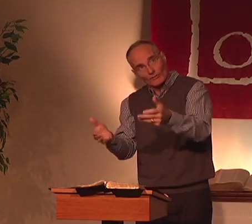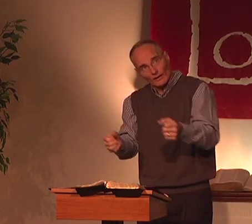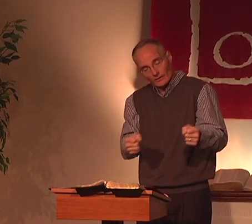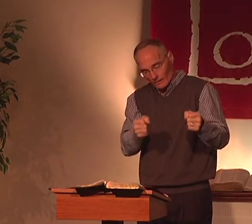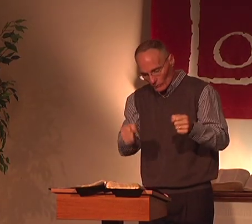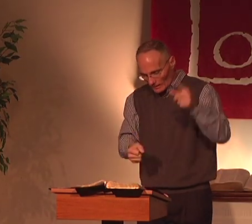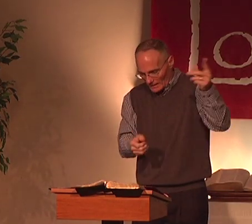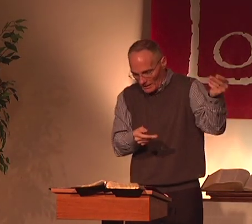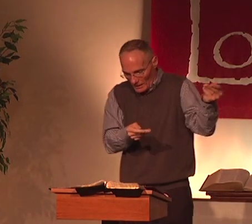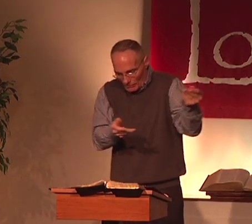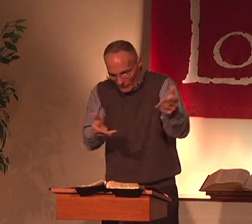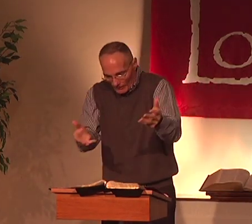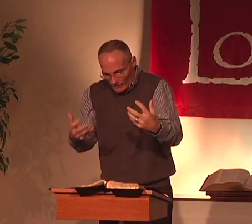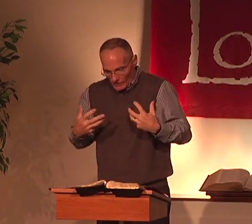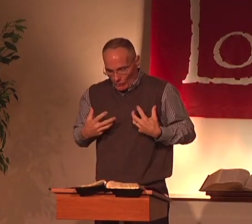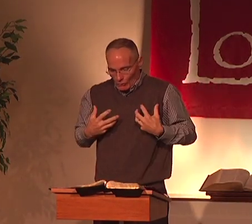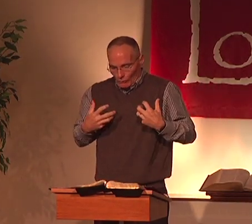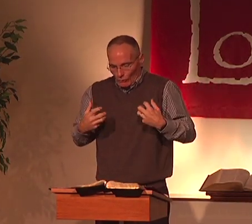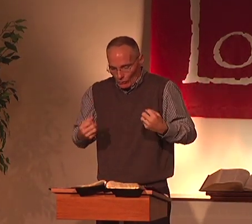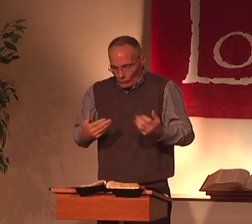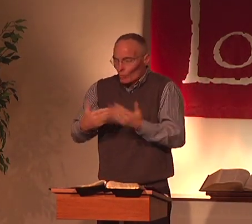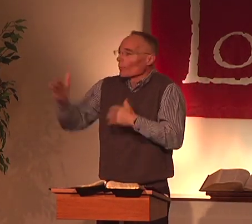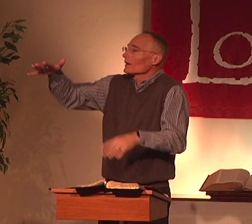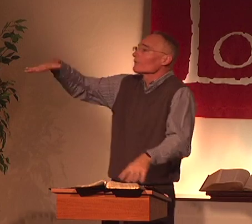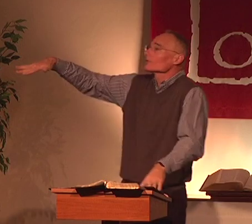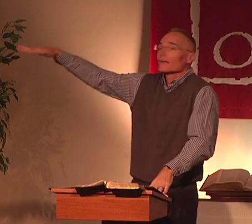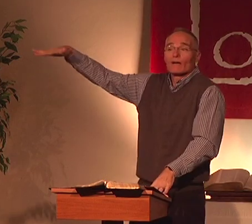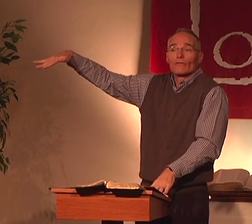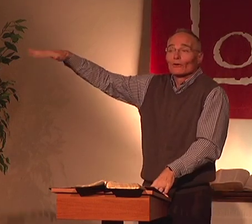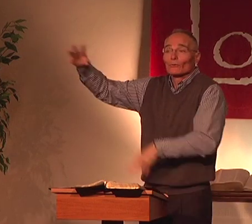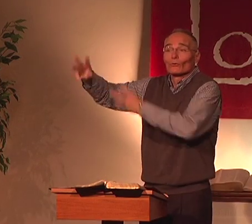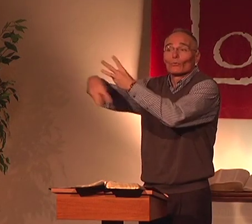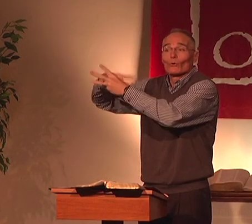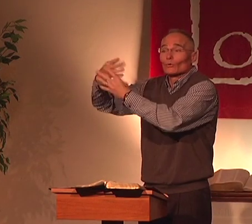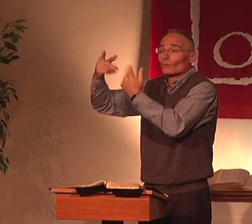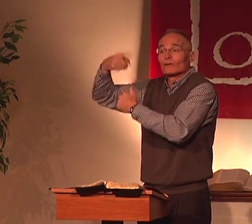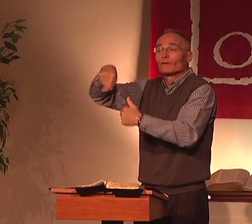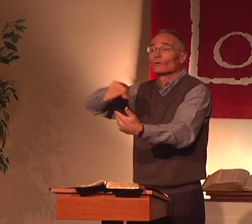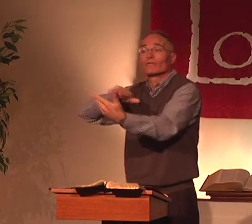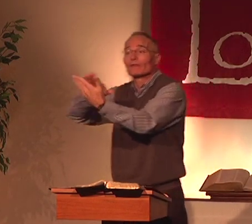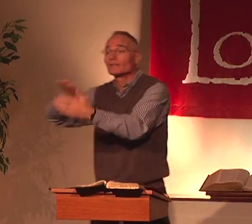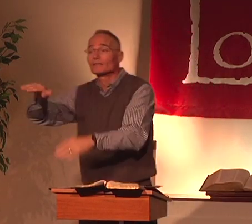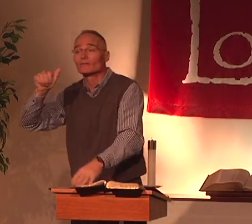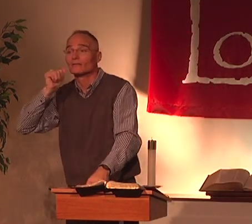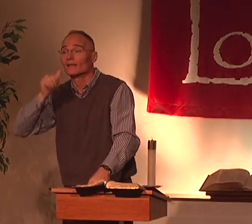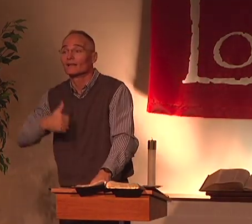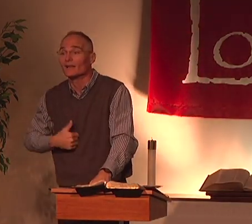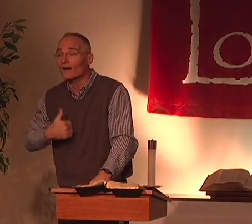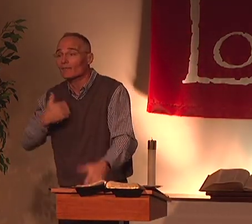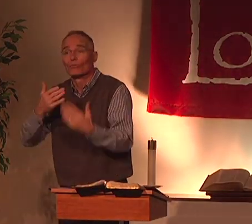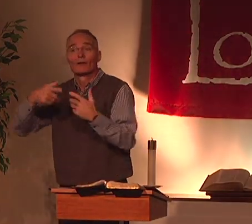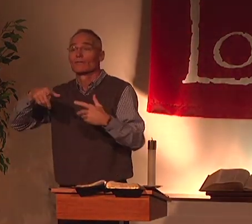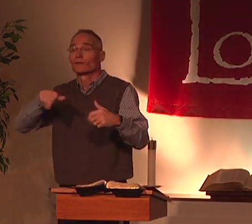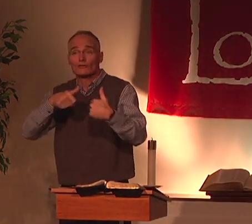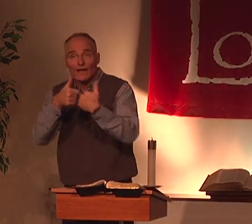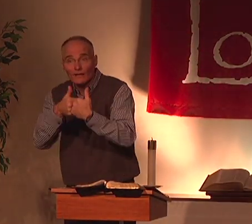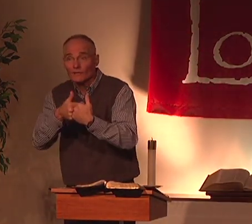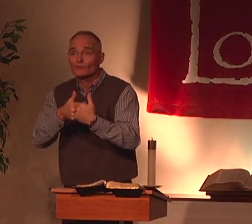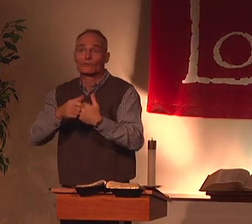And he provides That strength He provides That courage So whatever is going on Out there in the world Whatever you face In your daily lives